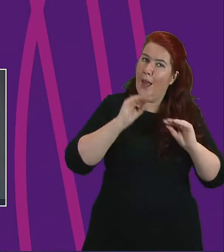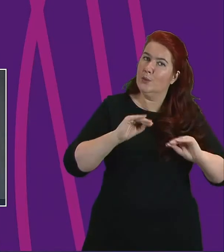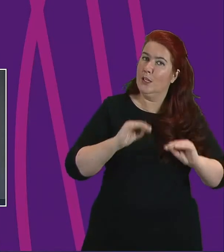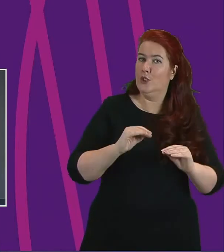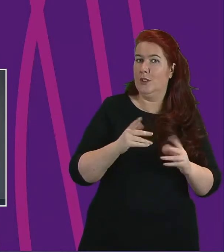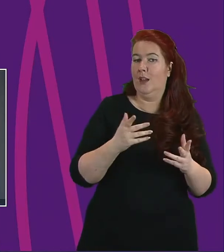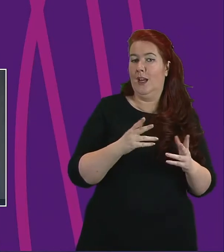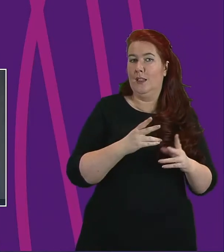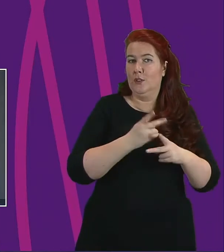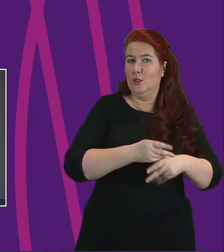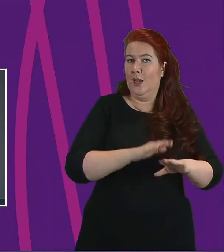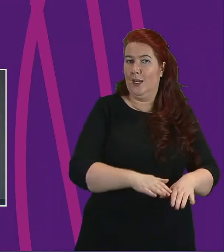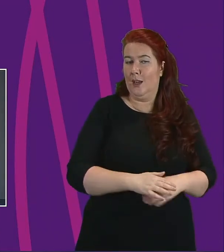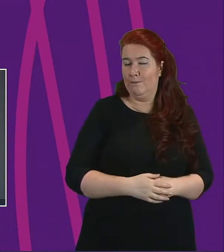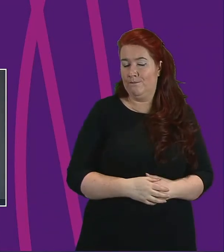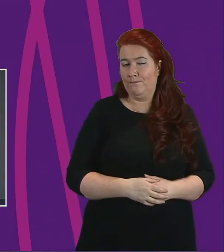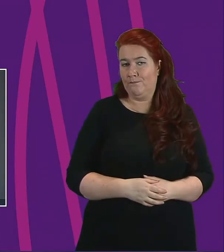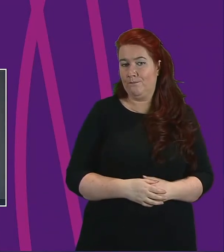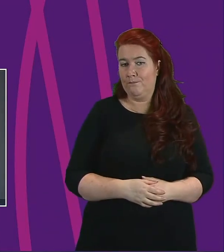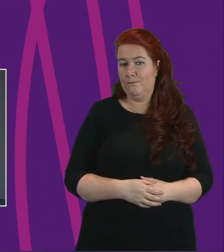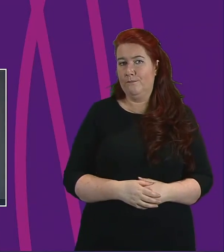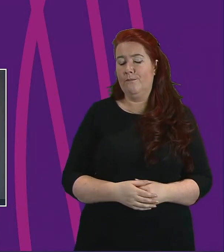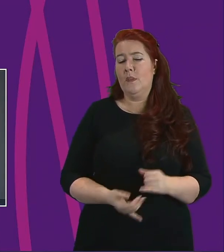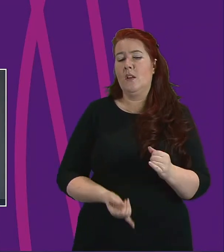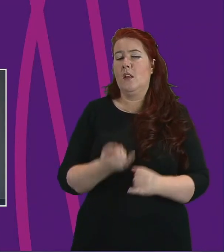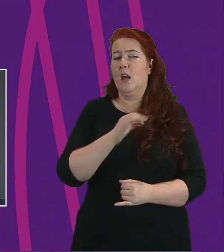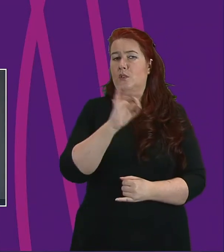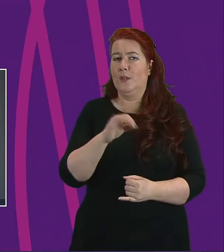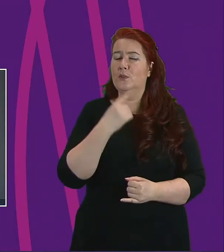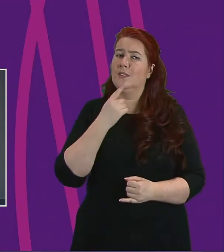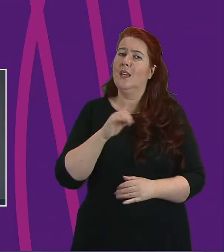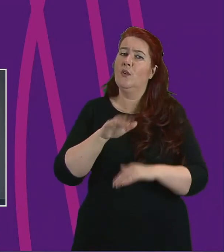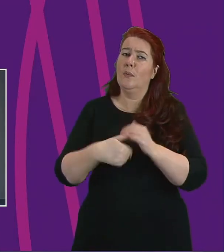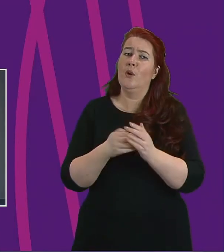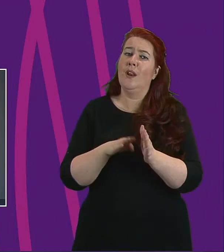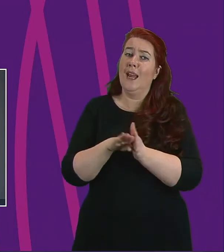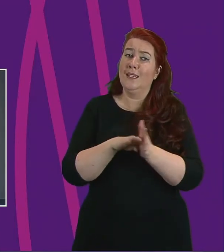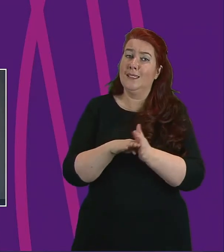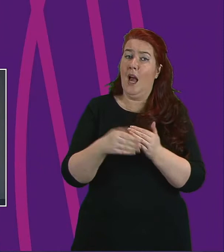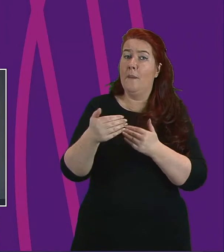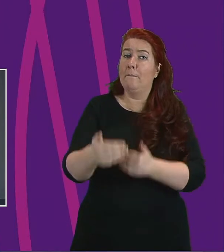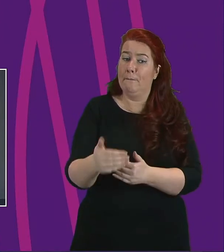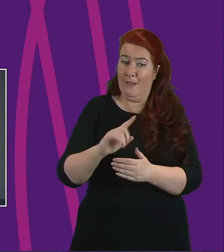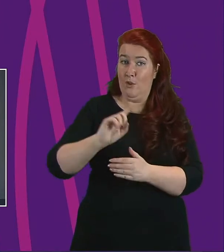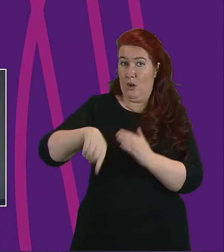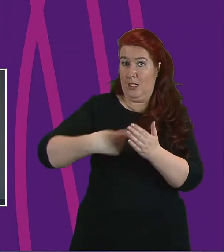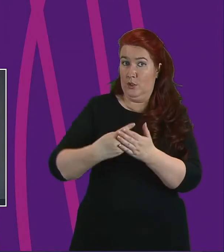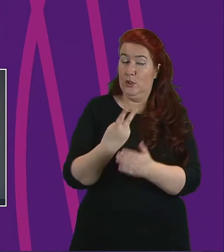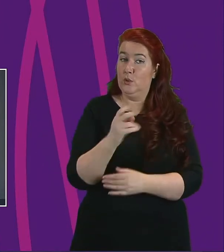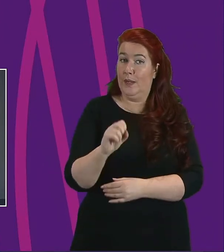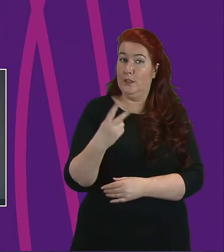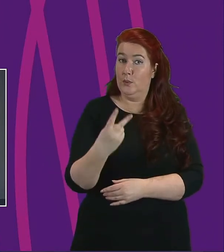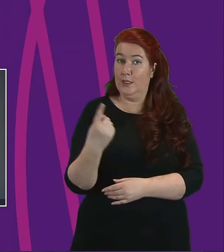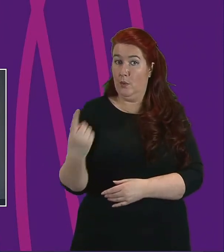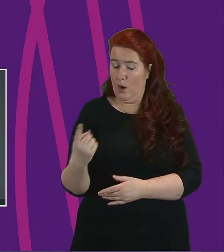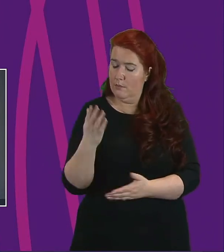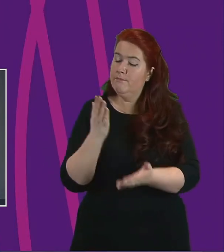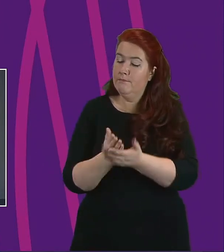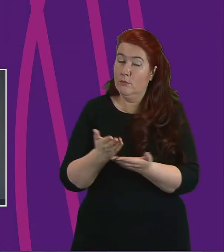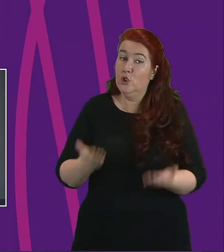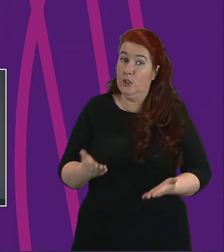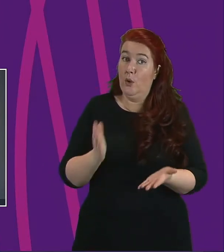bargain. Lastly, Mr. Green asked me about the exam diet. The exam diet for 2021 is being planned just